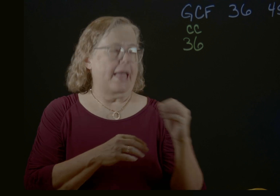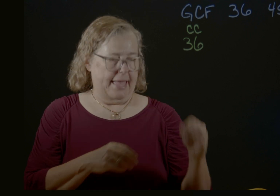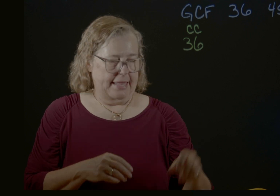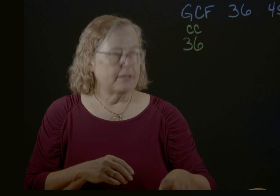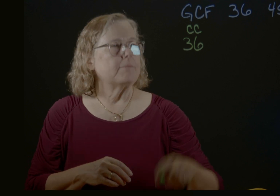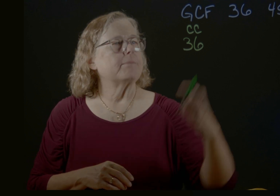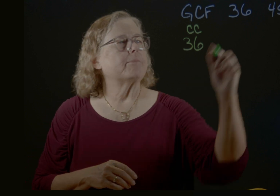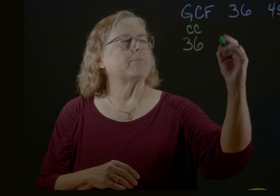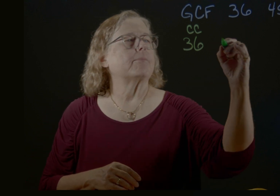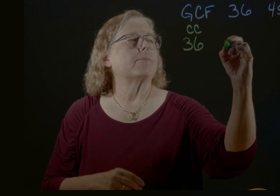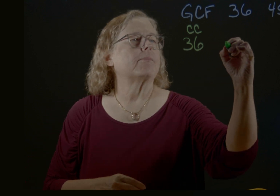And